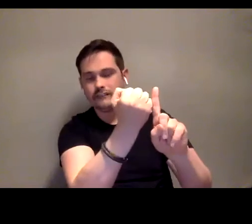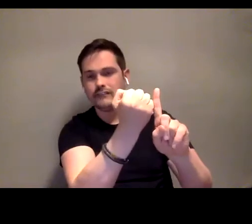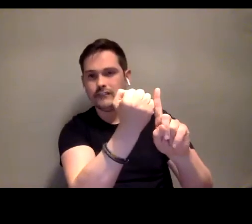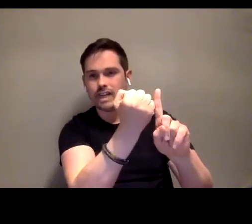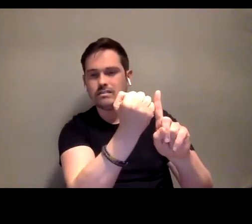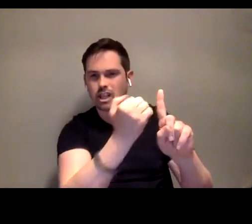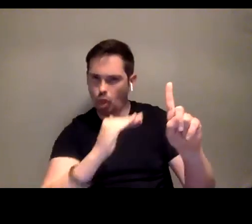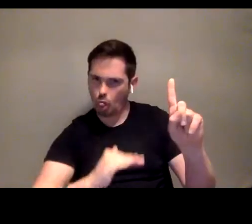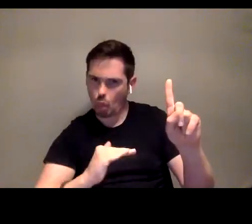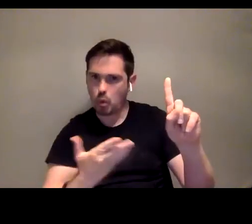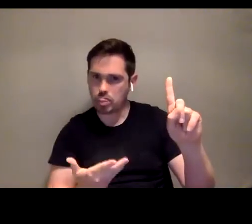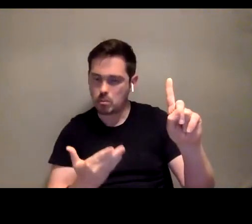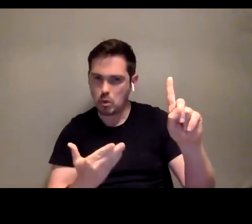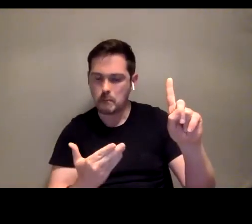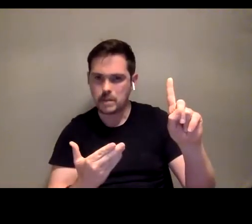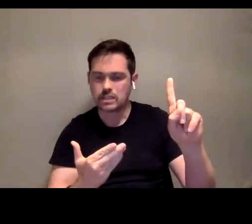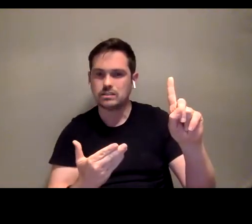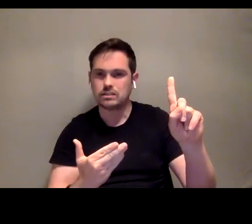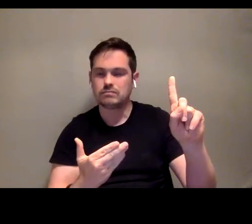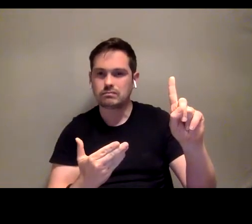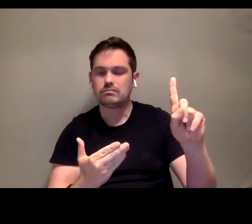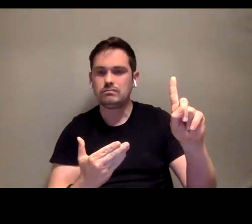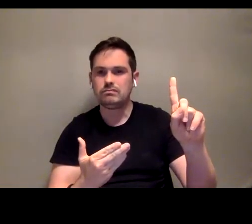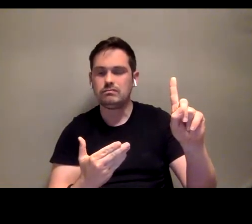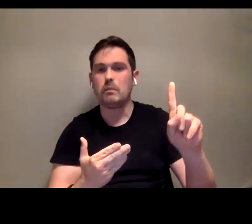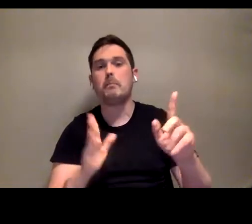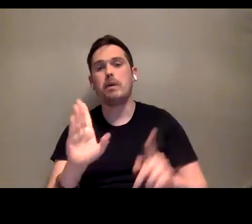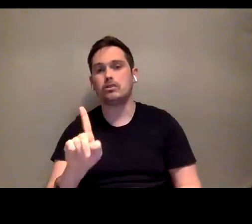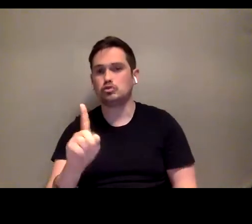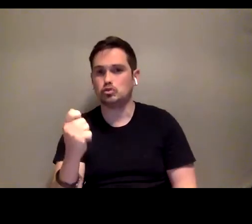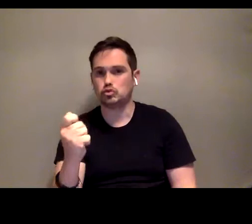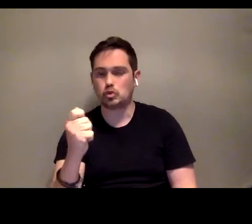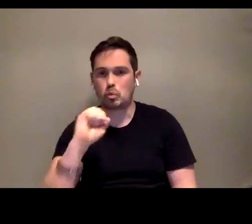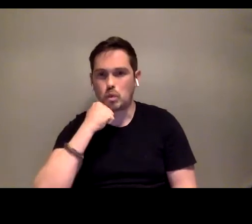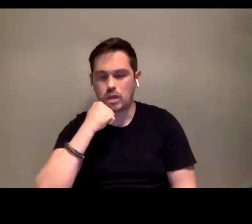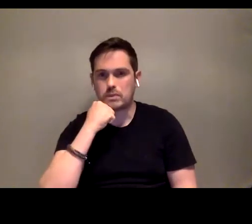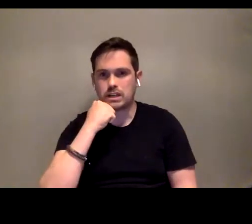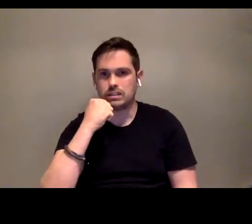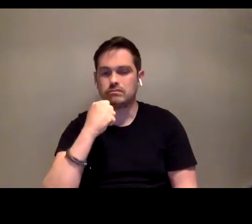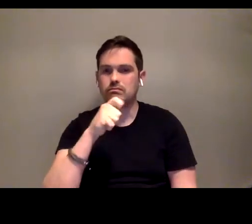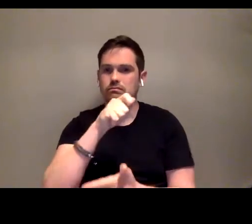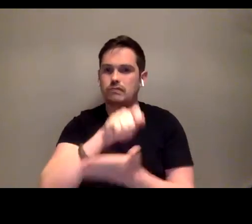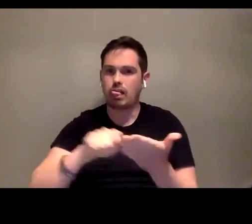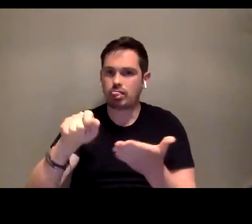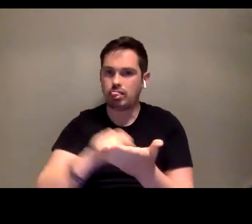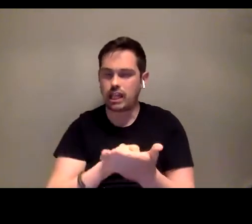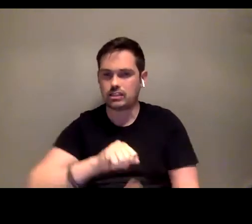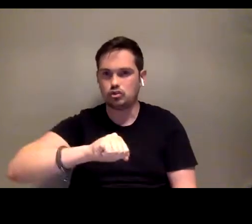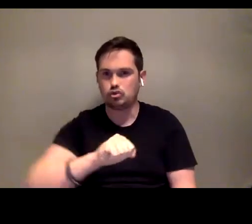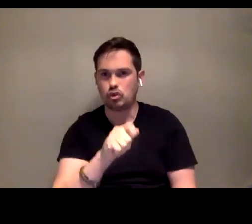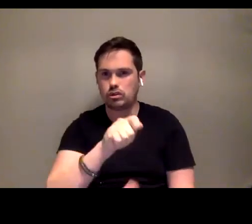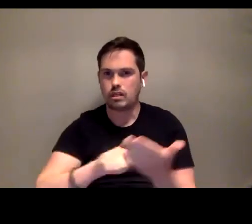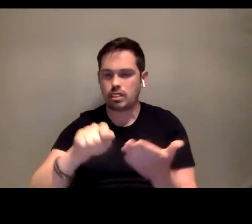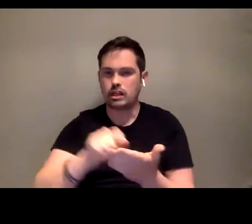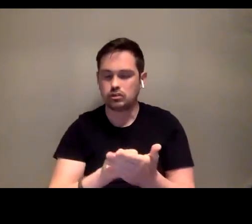why it's so important to take action in advance of the Scottish elections. Just to kind of give a bit of a sense of what the report covers, we look